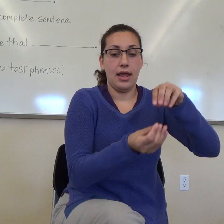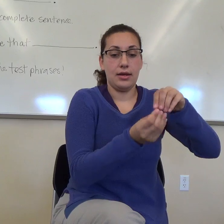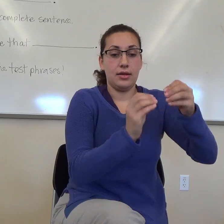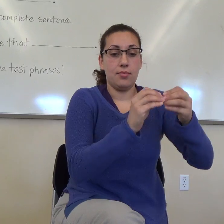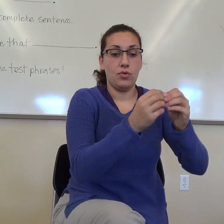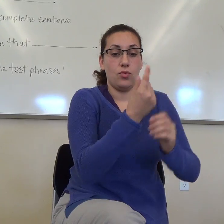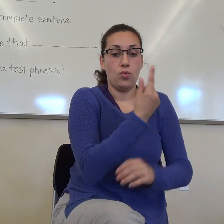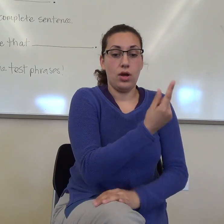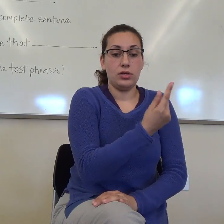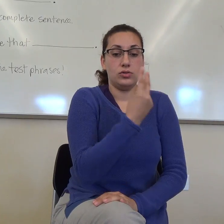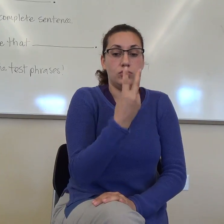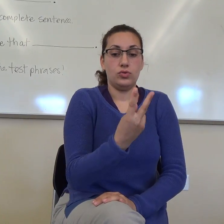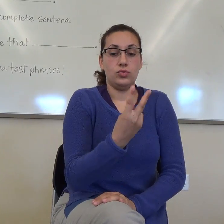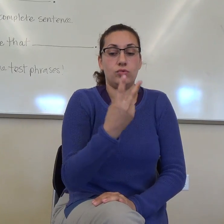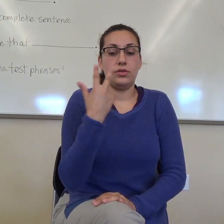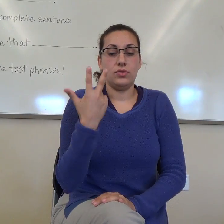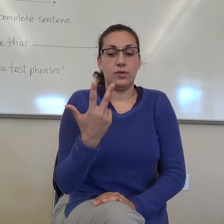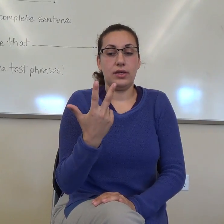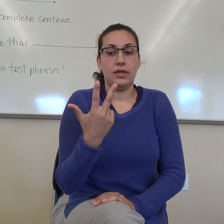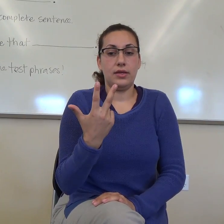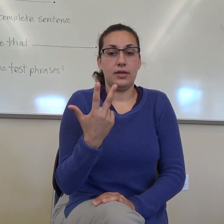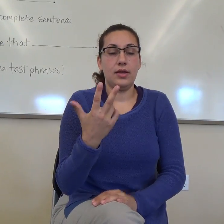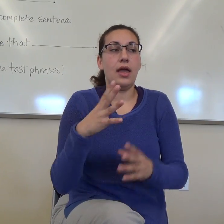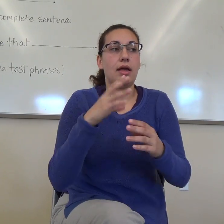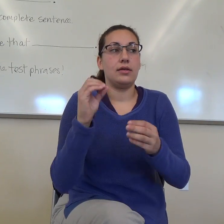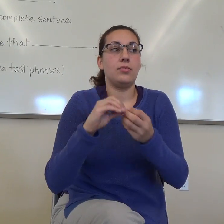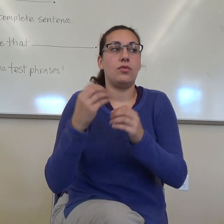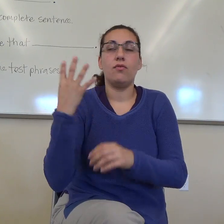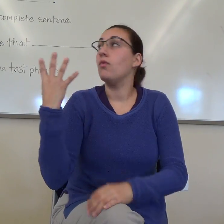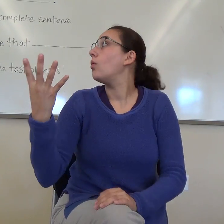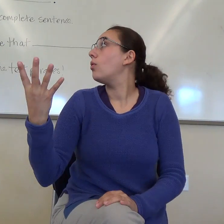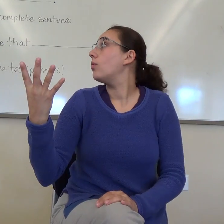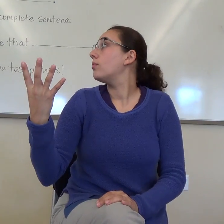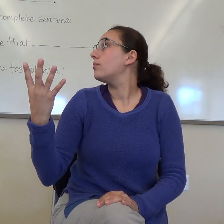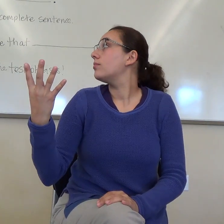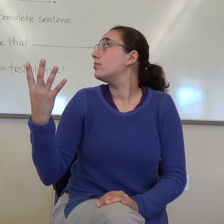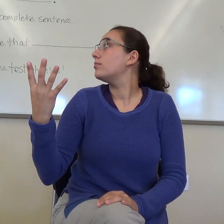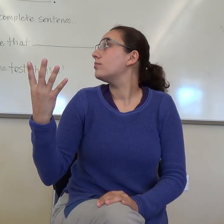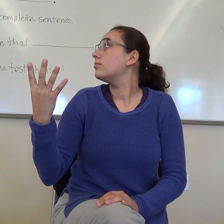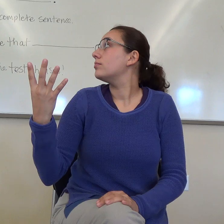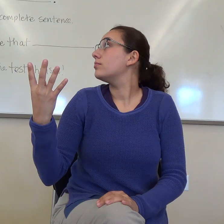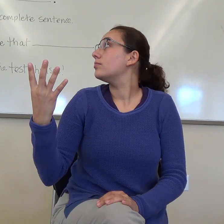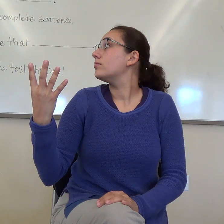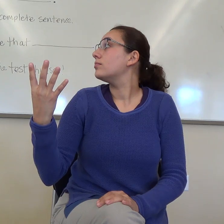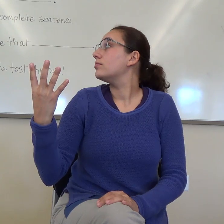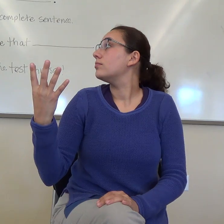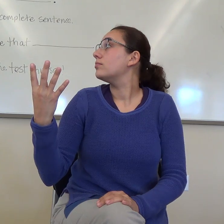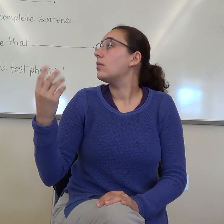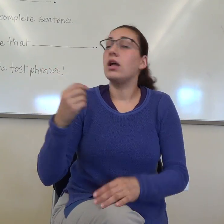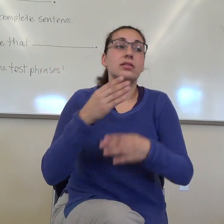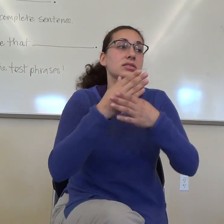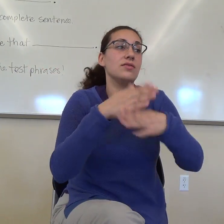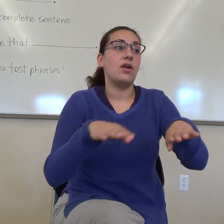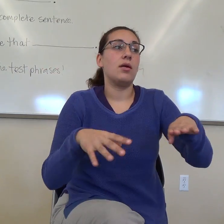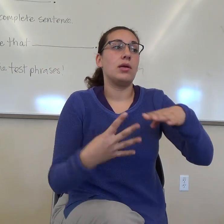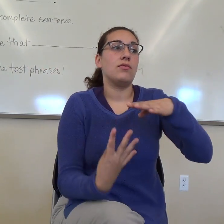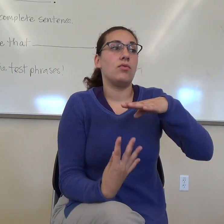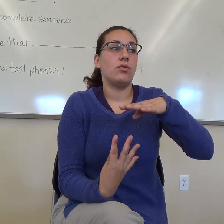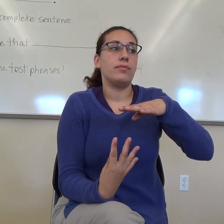and number 3, and number 4, if you have a grade there, and divide that by 4. And that would be your grade in